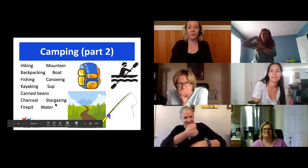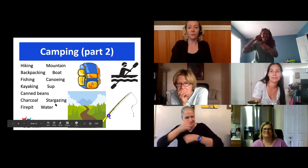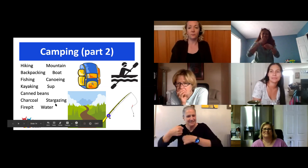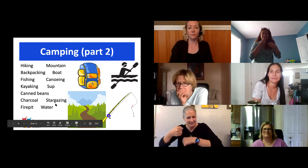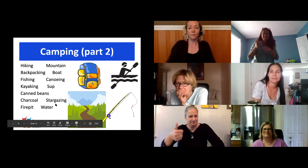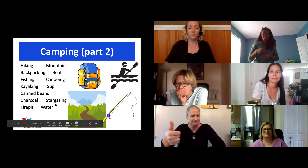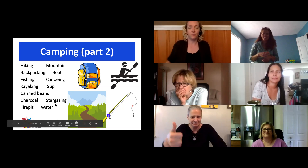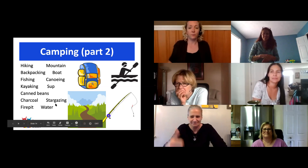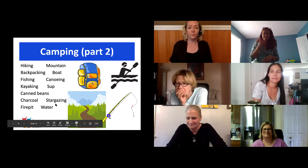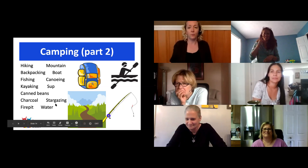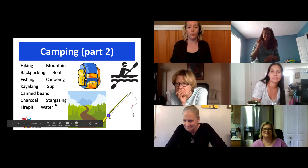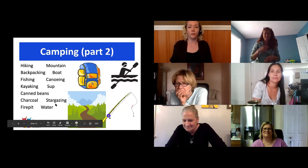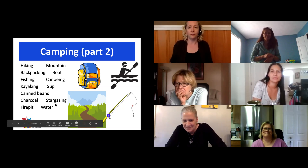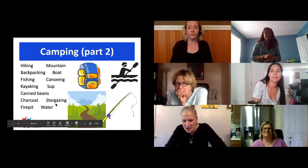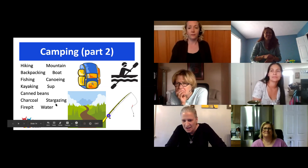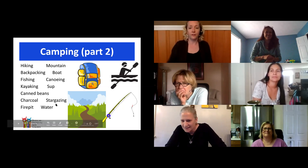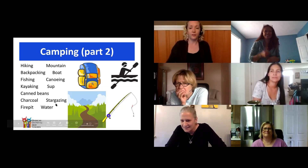situation. Yeah.